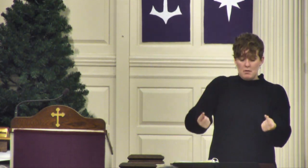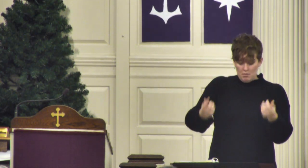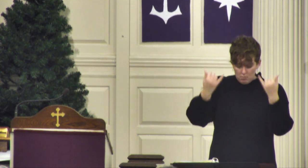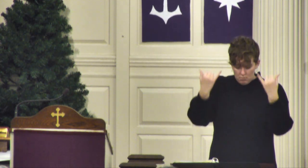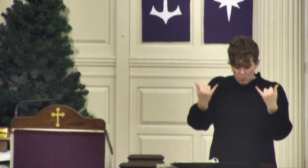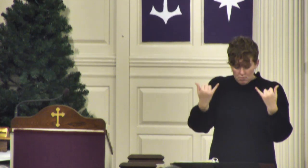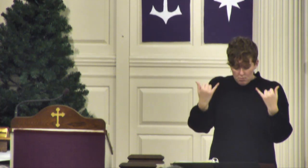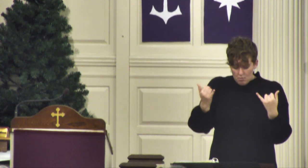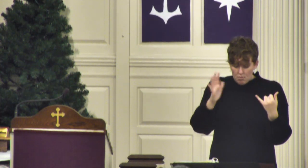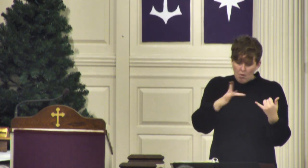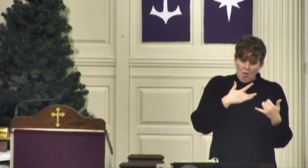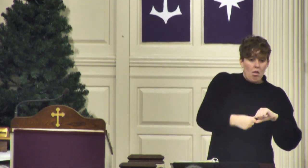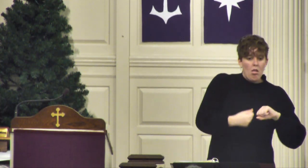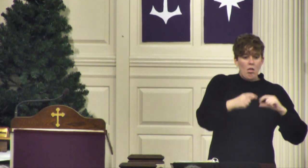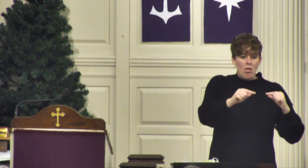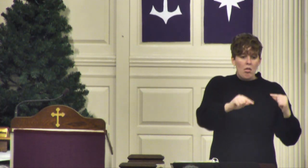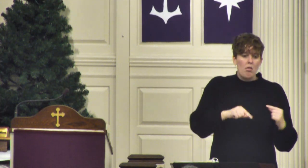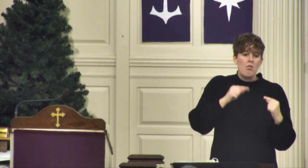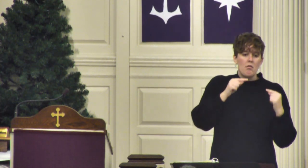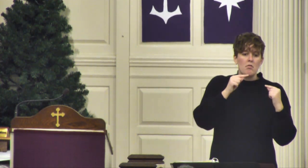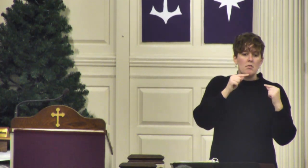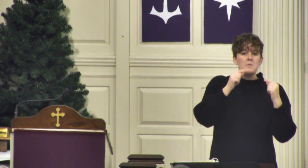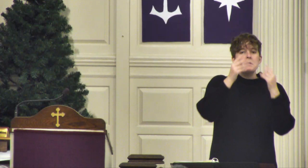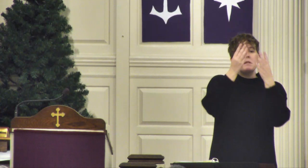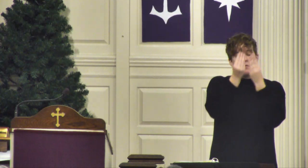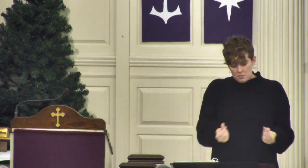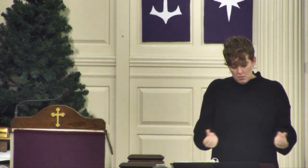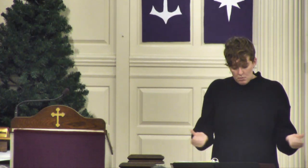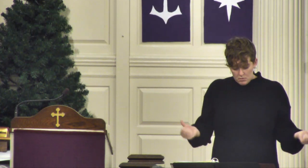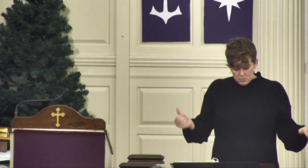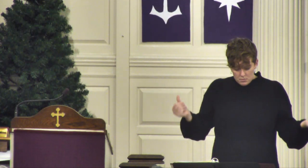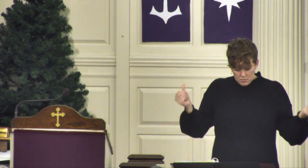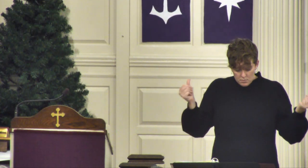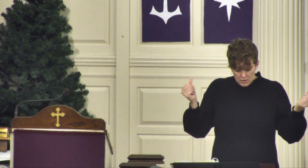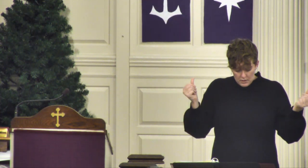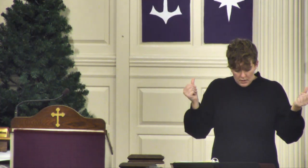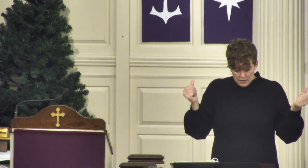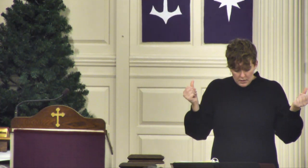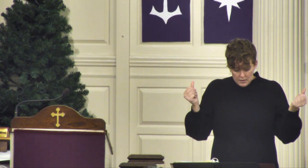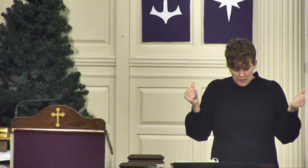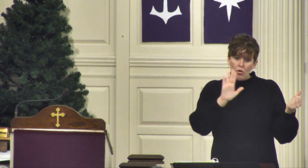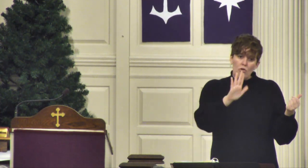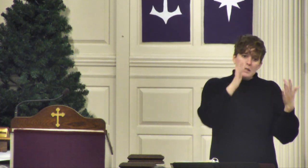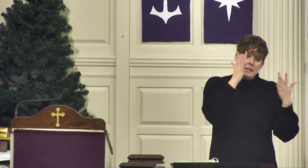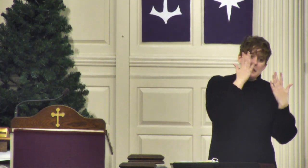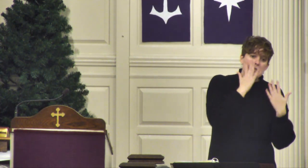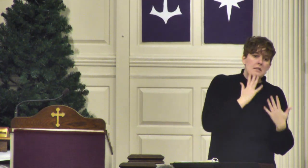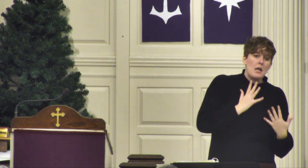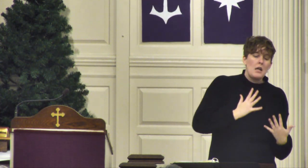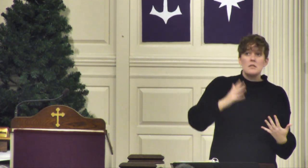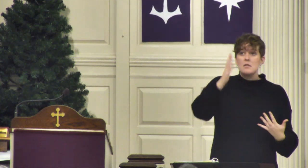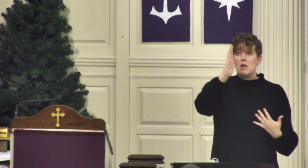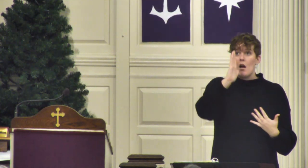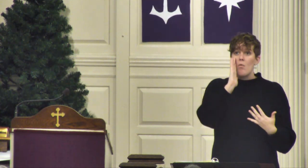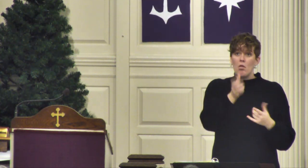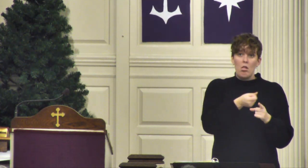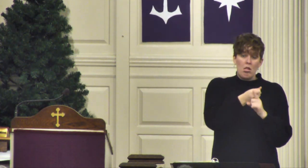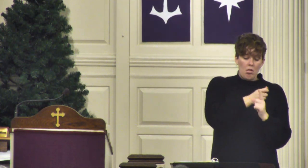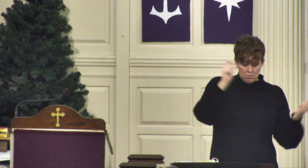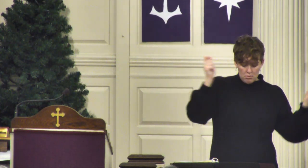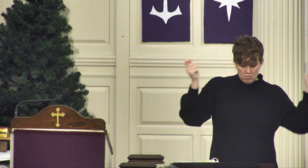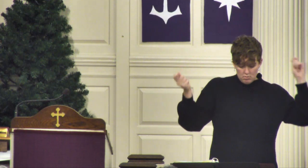day, now her griefs are passed away. God will change